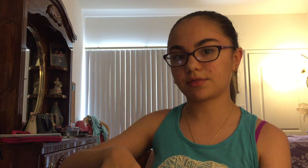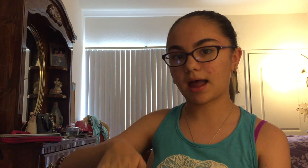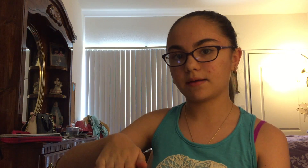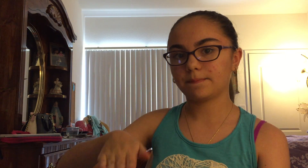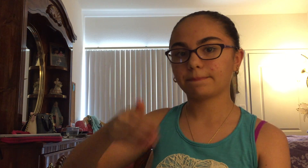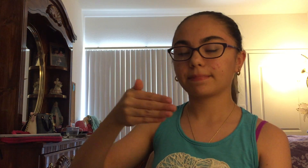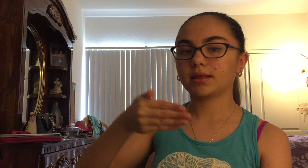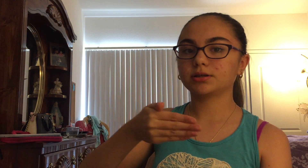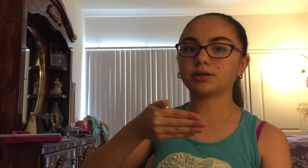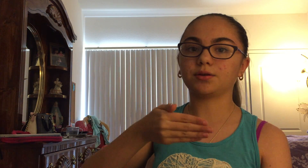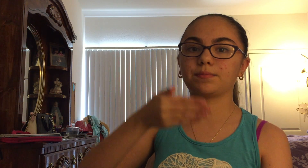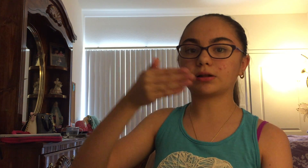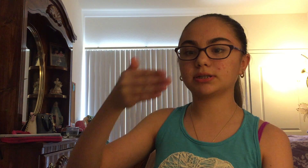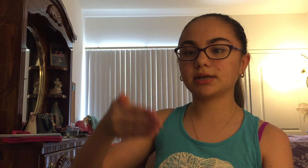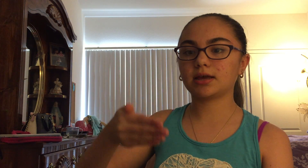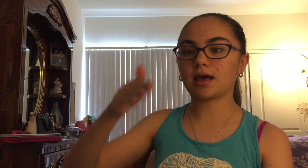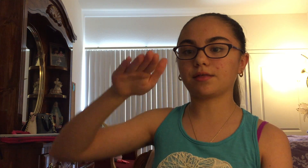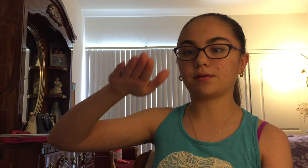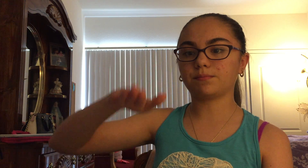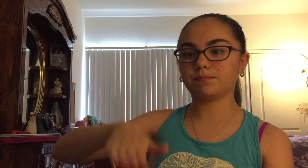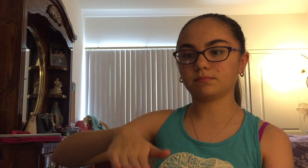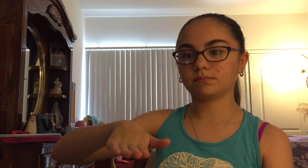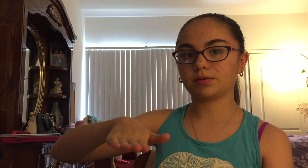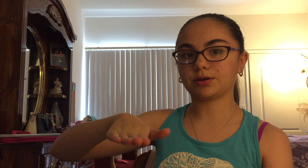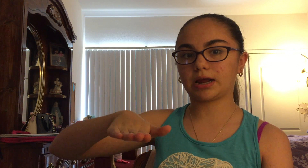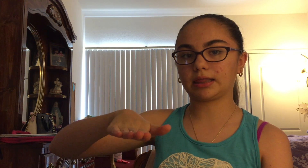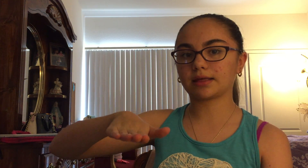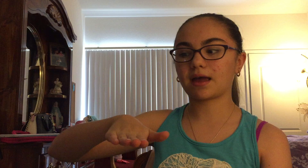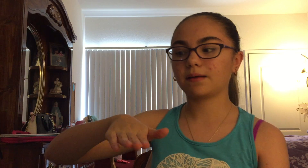so you bounce it and then put your hand like that